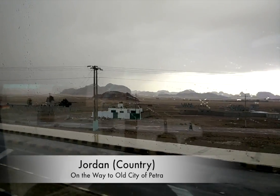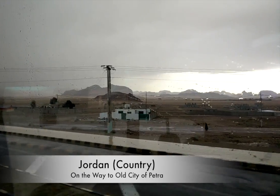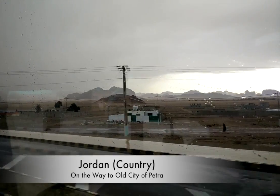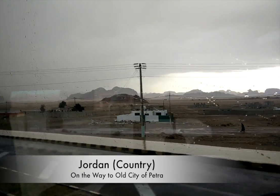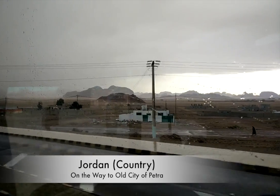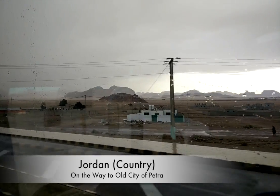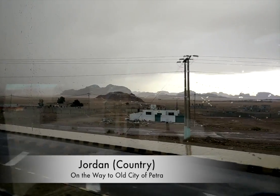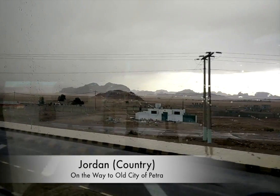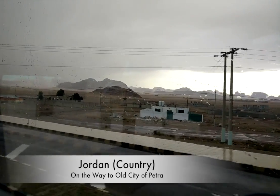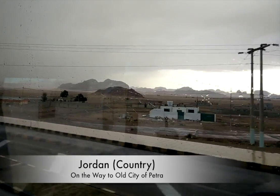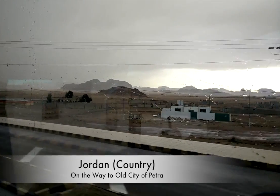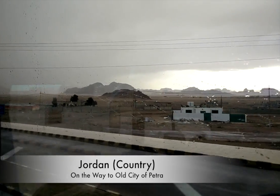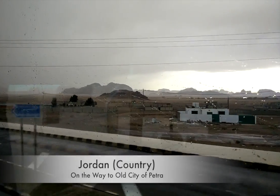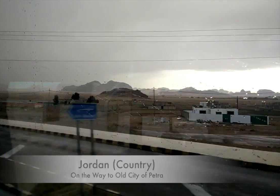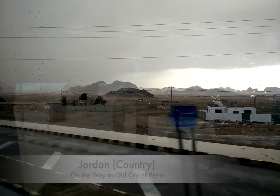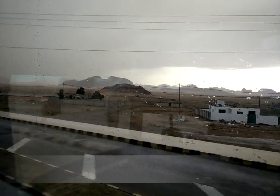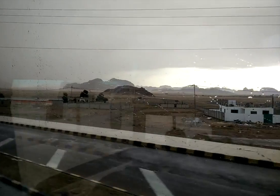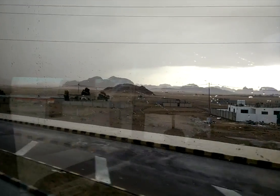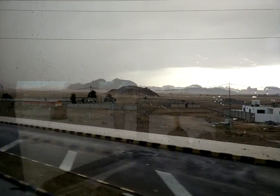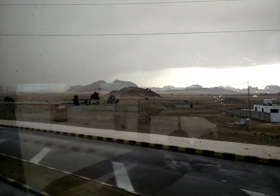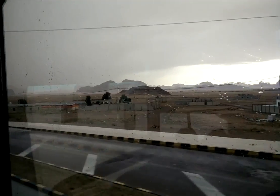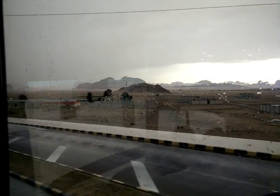of the Amorite who fought with Moses.